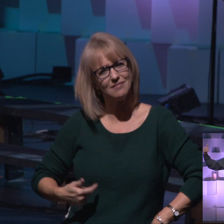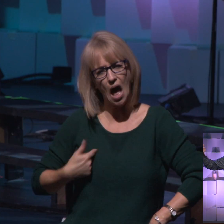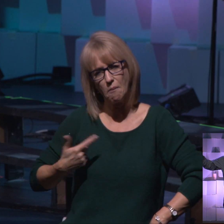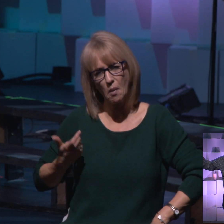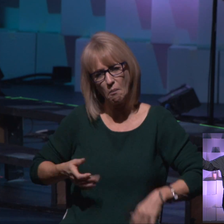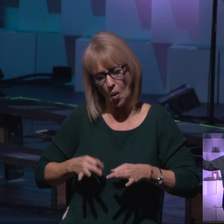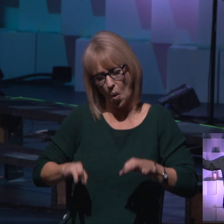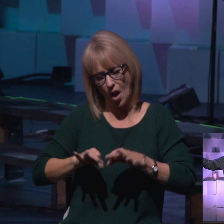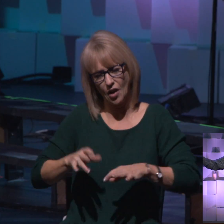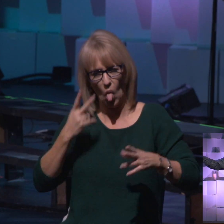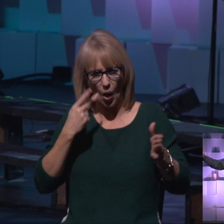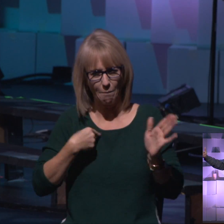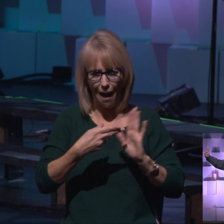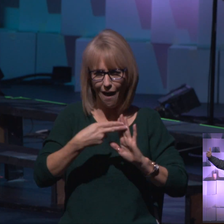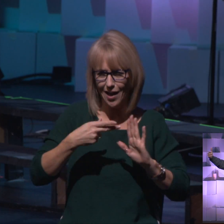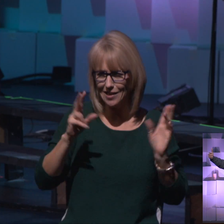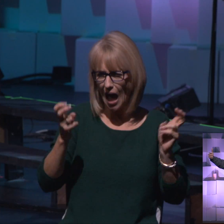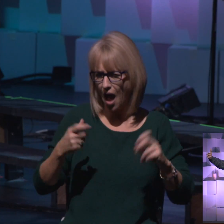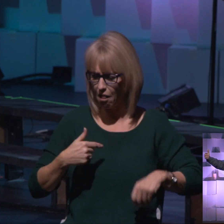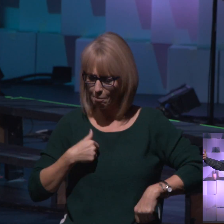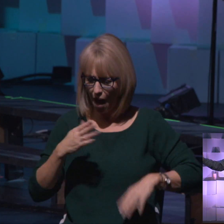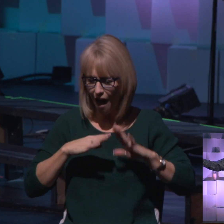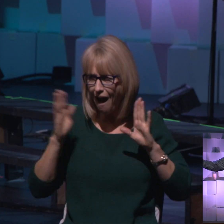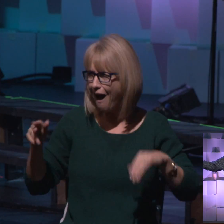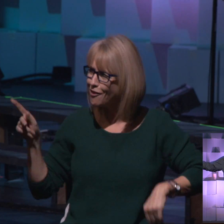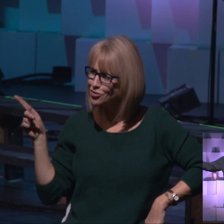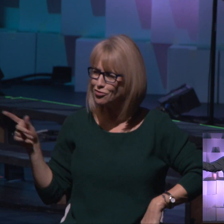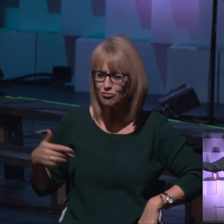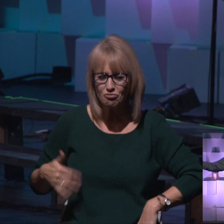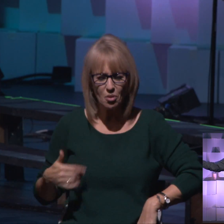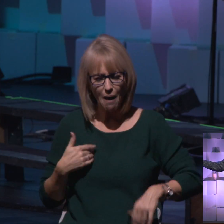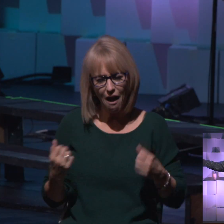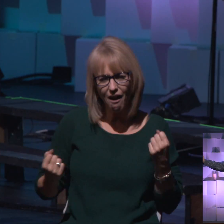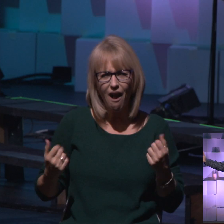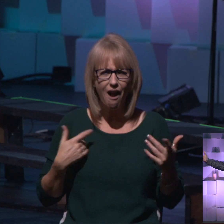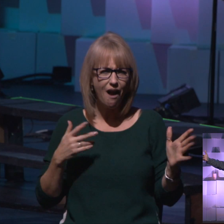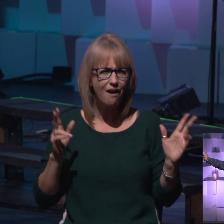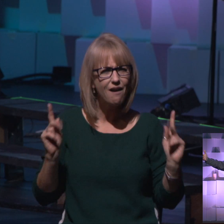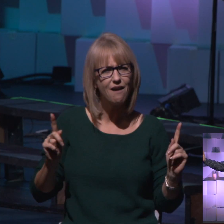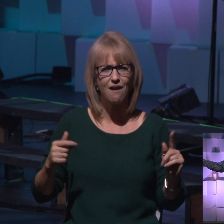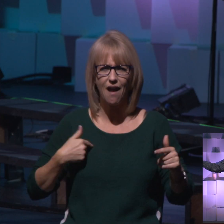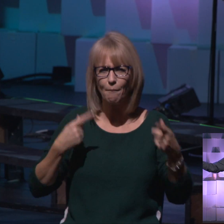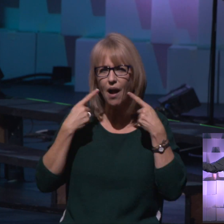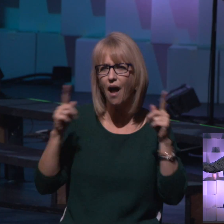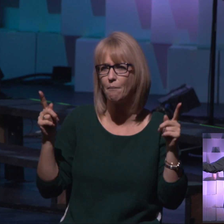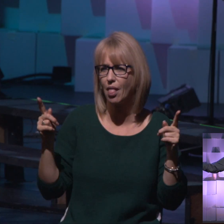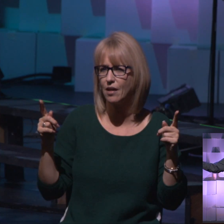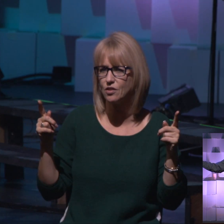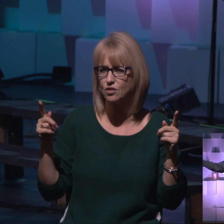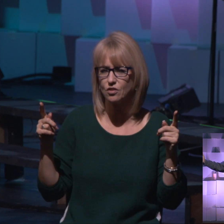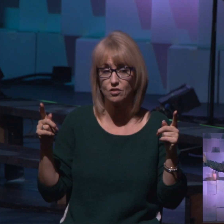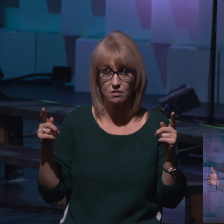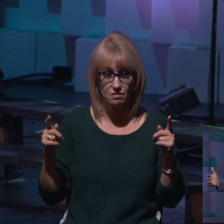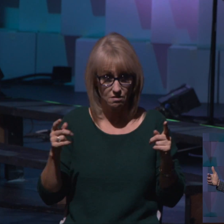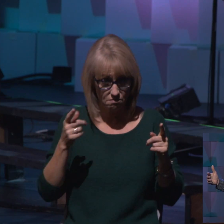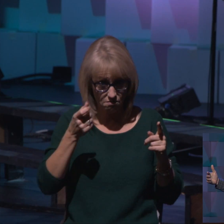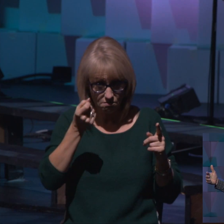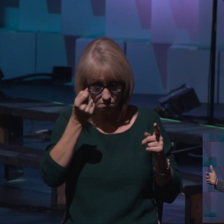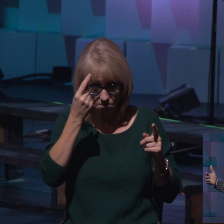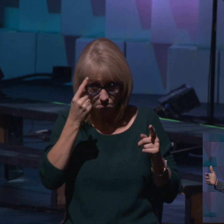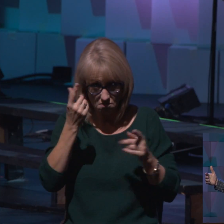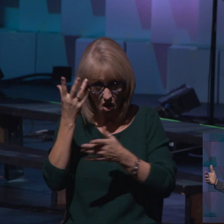Look at my titles. Look at my house. Look at all this stuff that I've accomplished. We know that that could be gone in a moment's